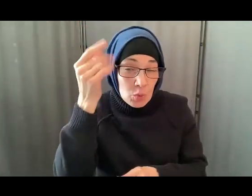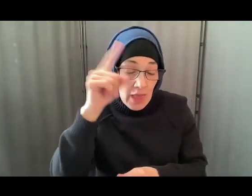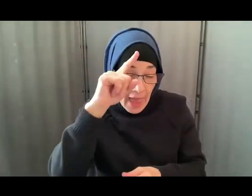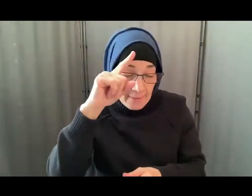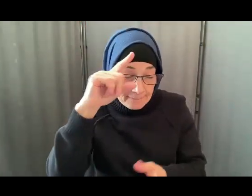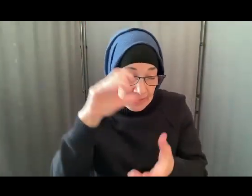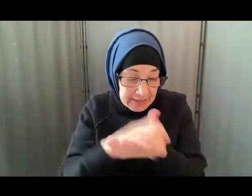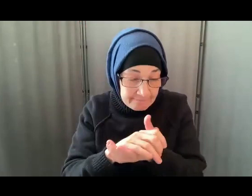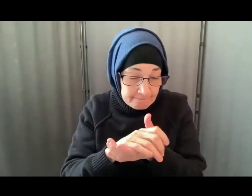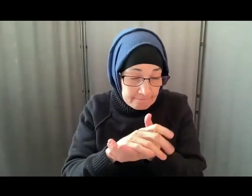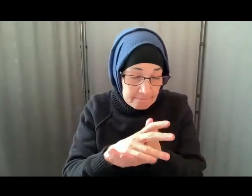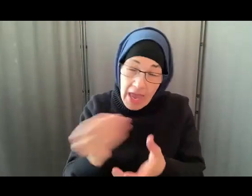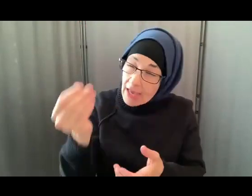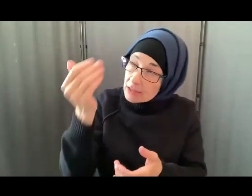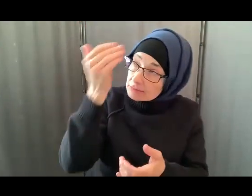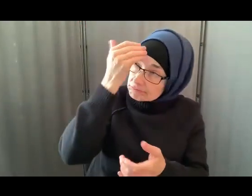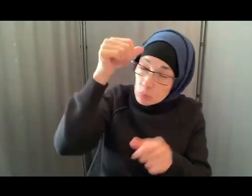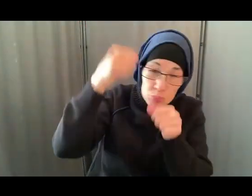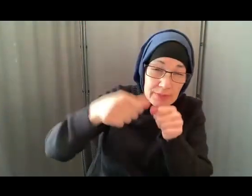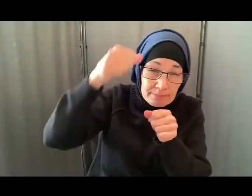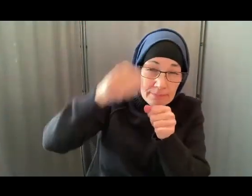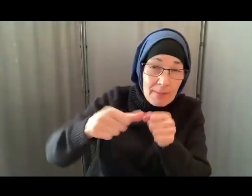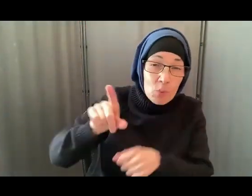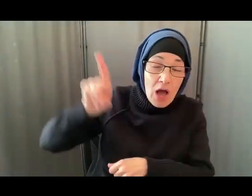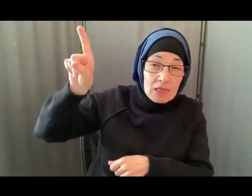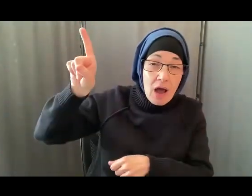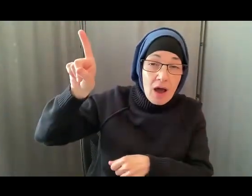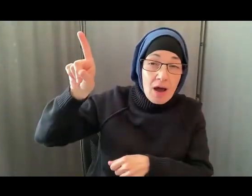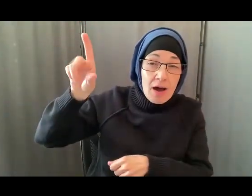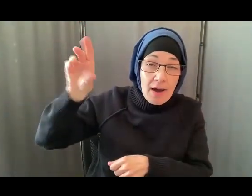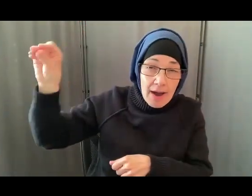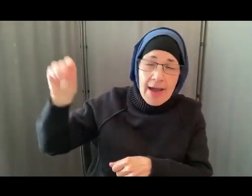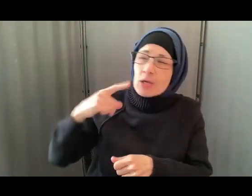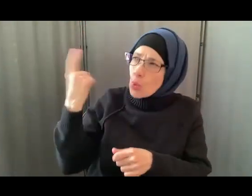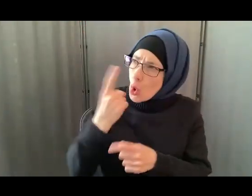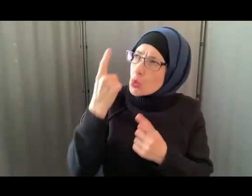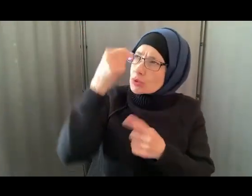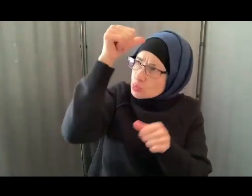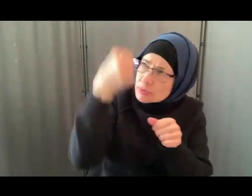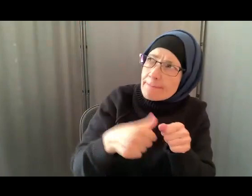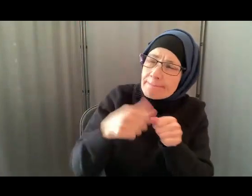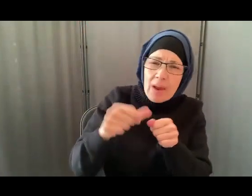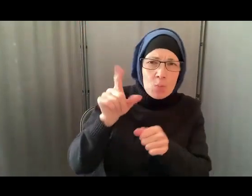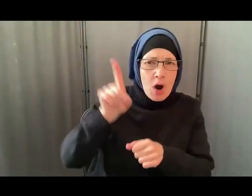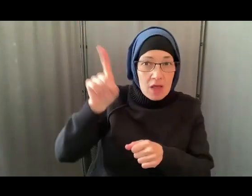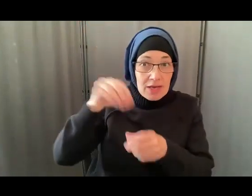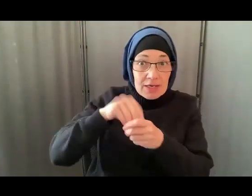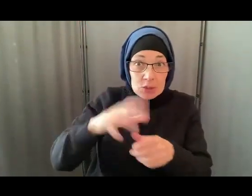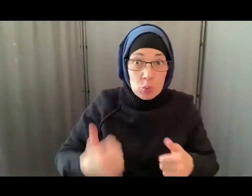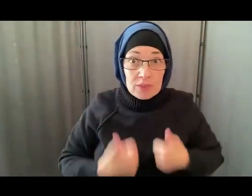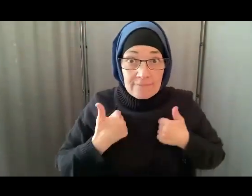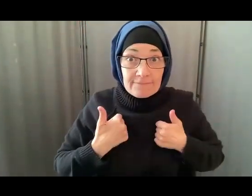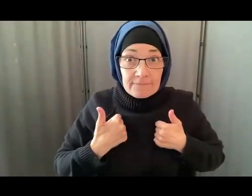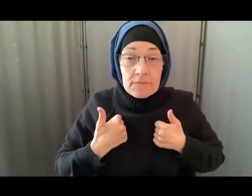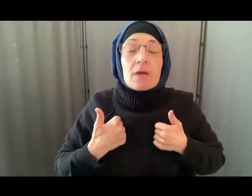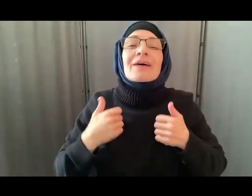Allah, and you are considerate of His presence in your life, then Allah